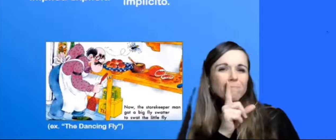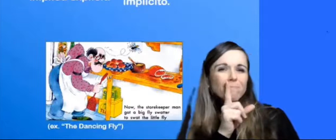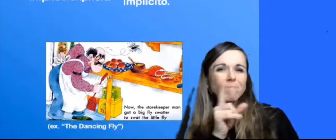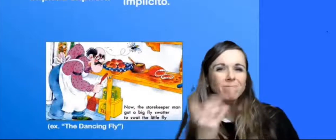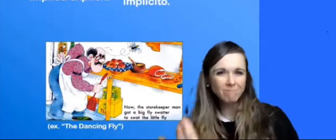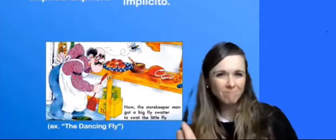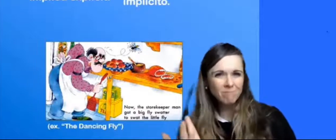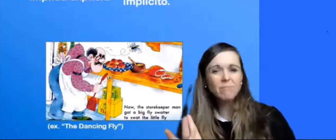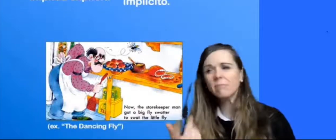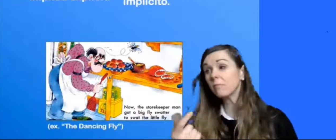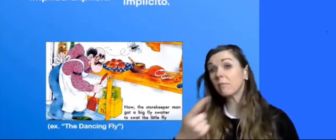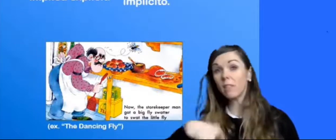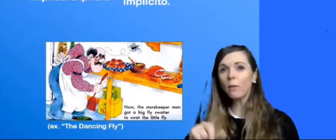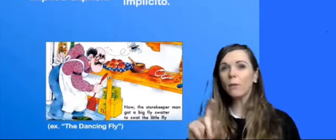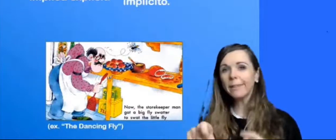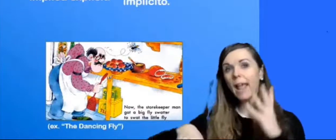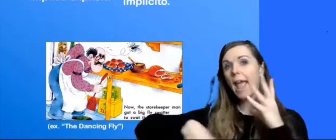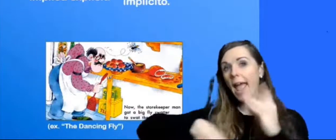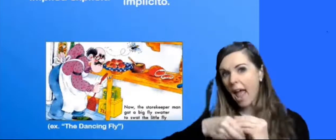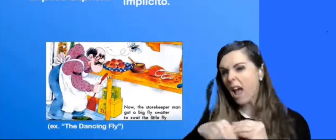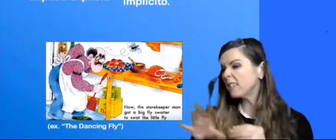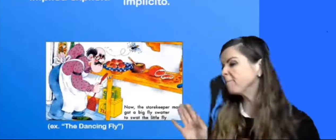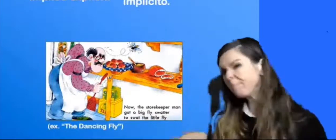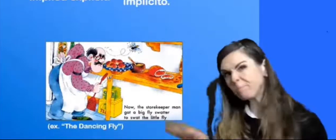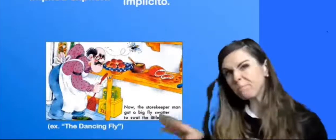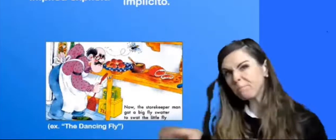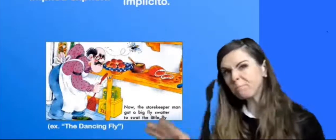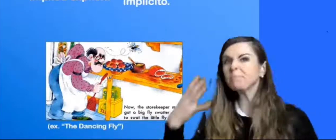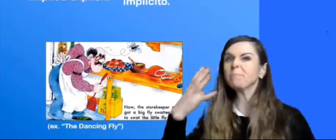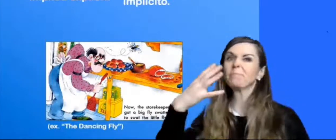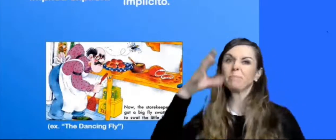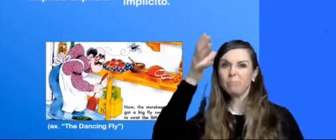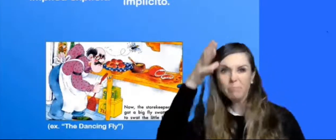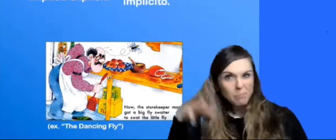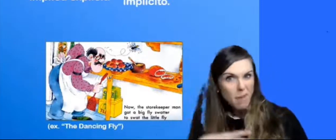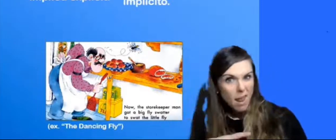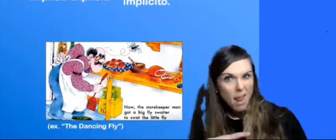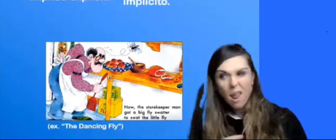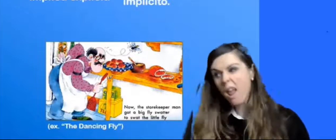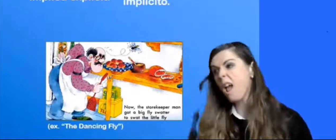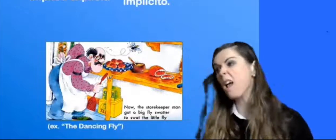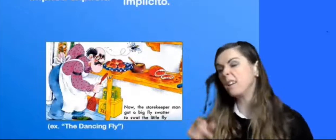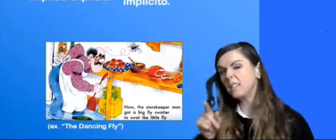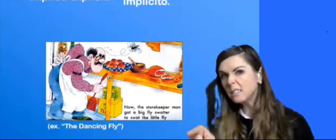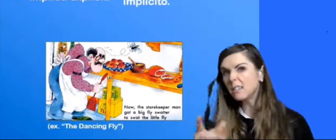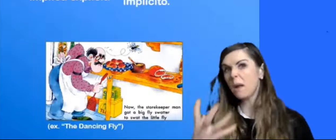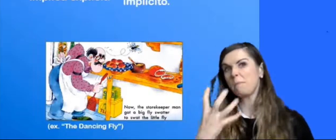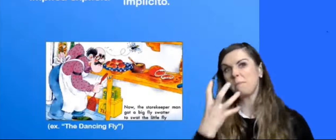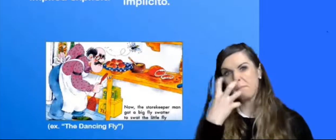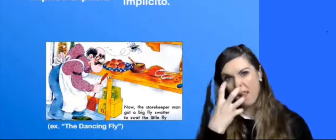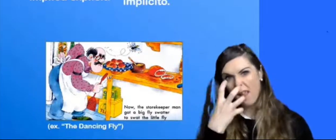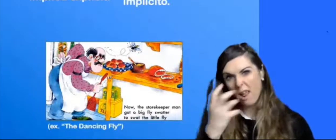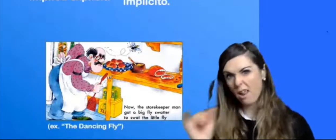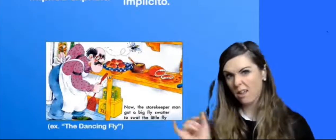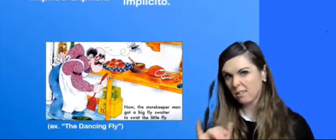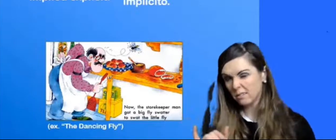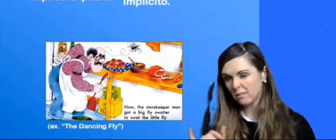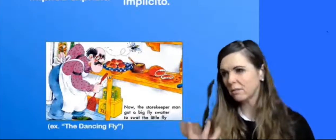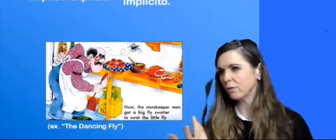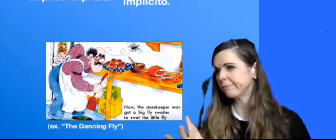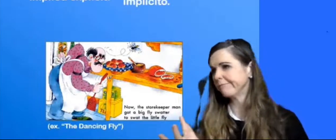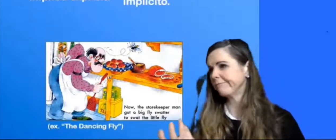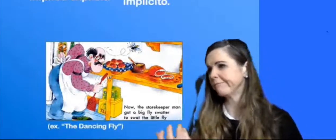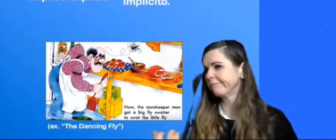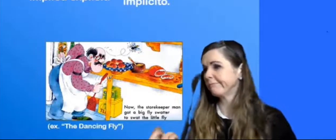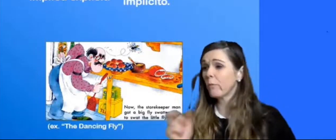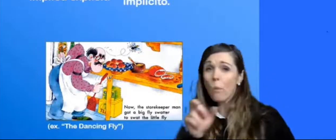is feeling. He looks really angry. That information isn't explicit. So we, as readers with our children,